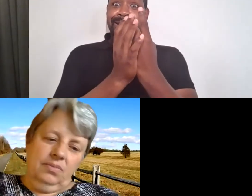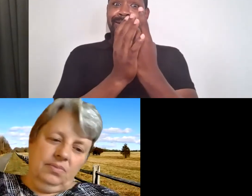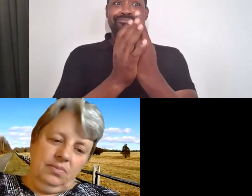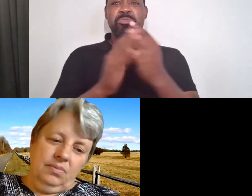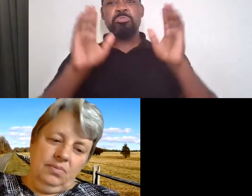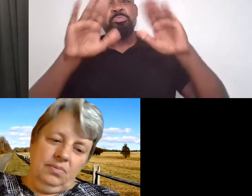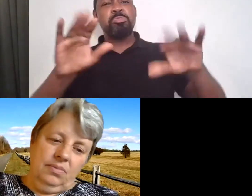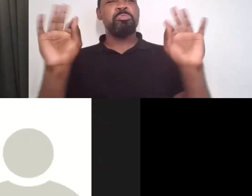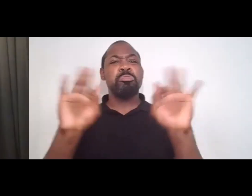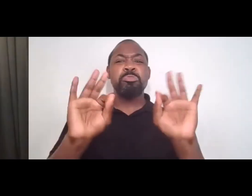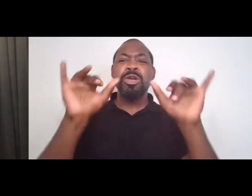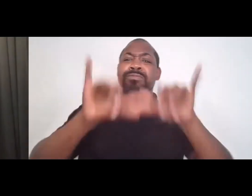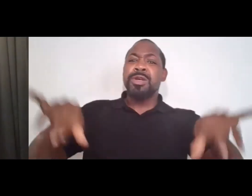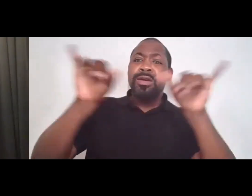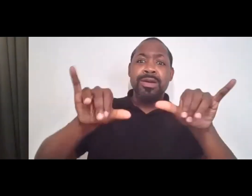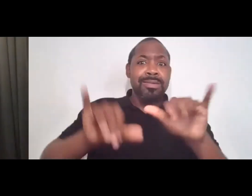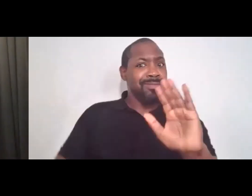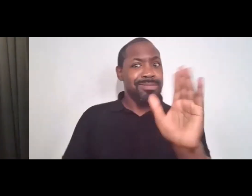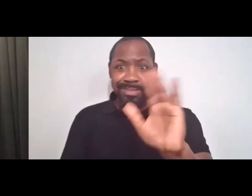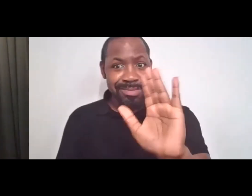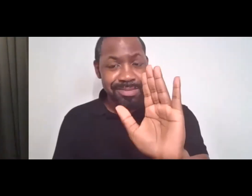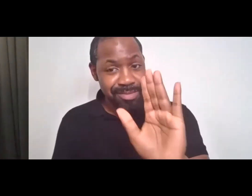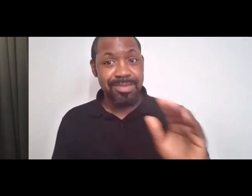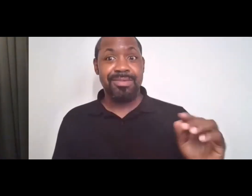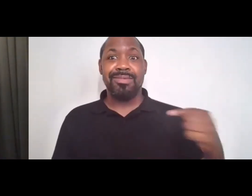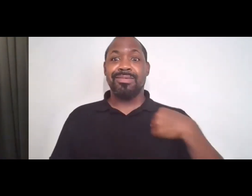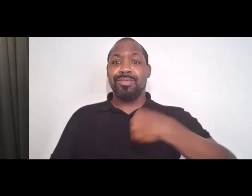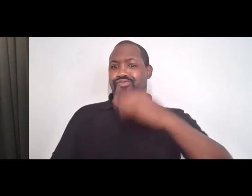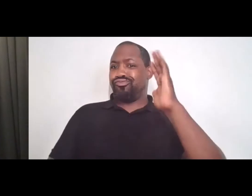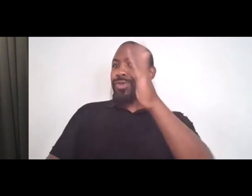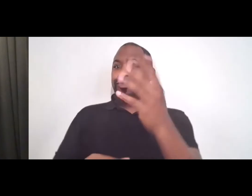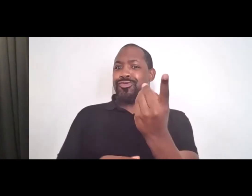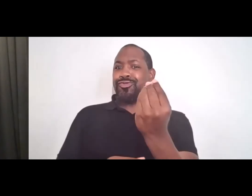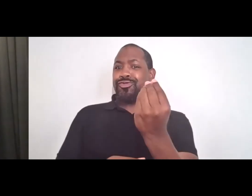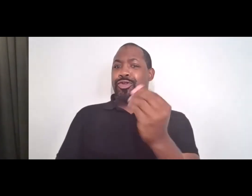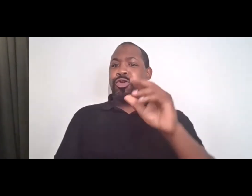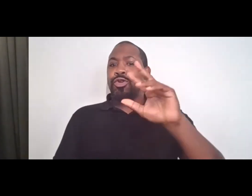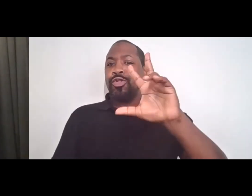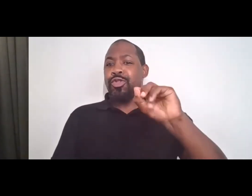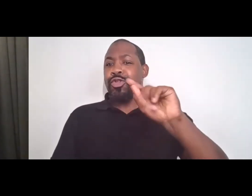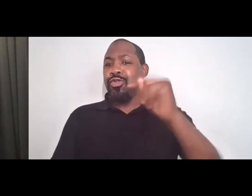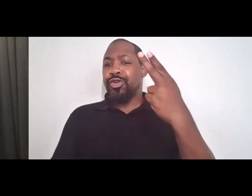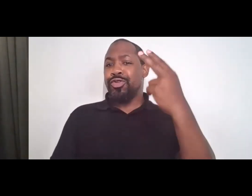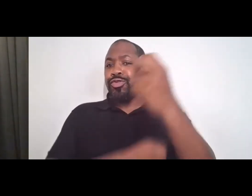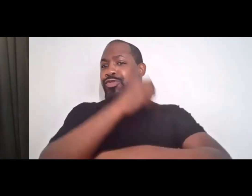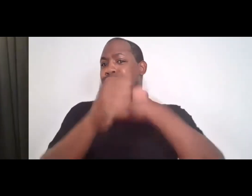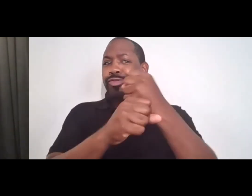hour, that will also be an event, an additional event, because we're going to be kicking off